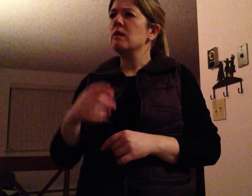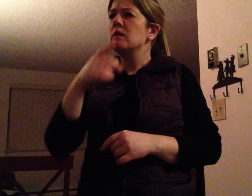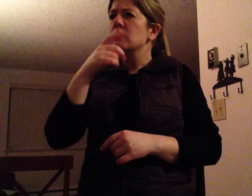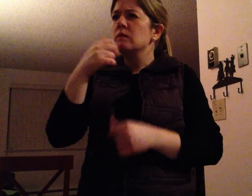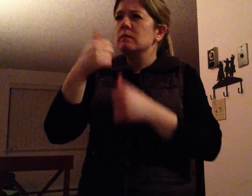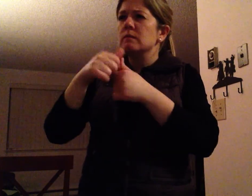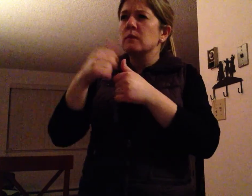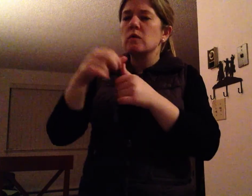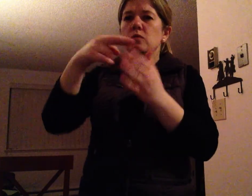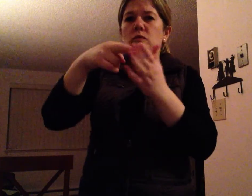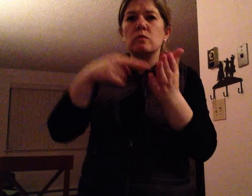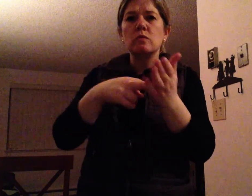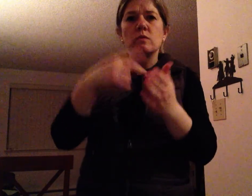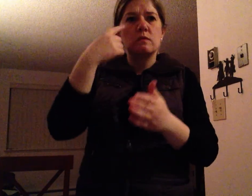That's